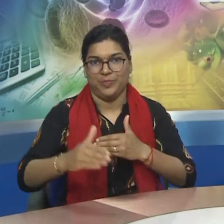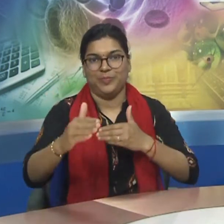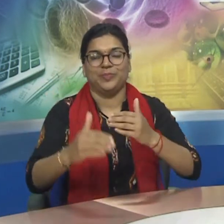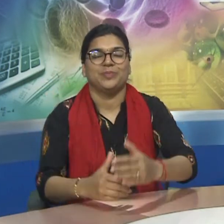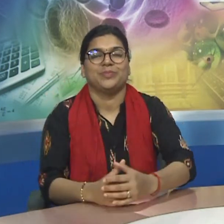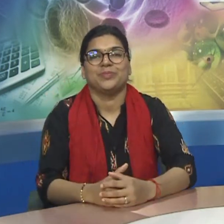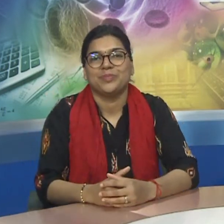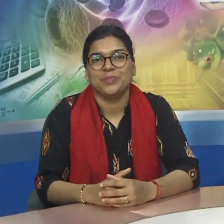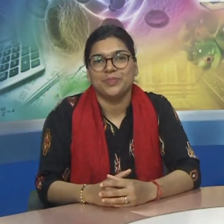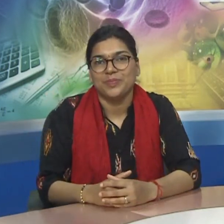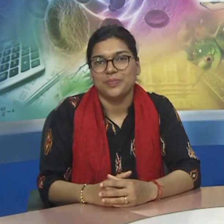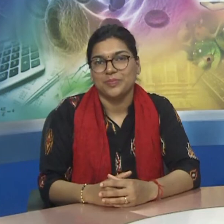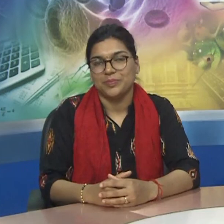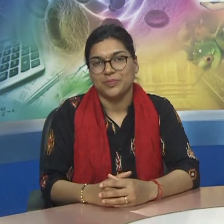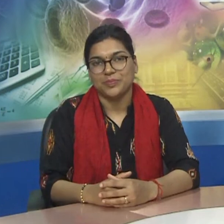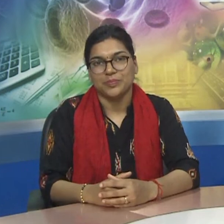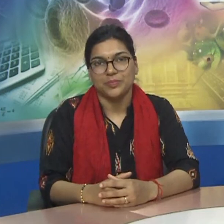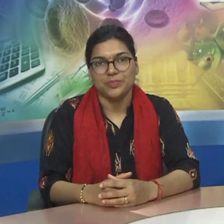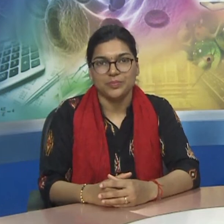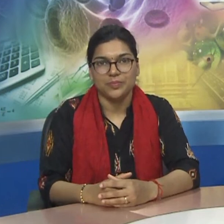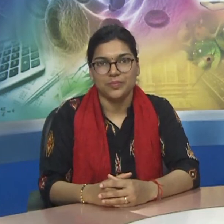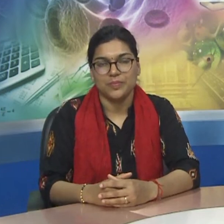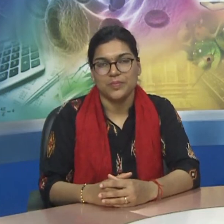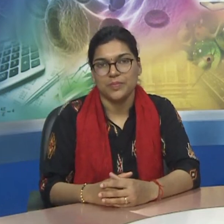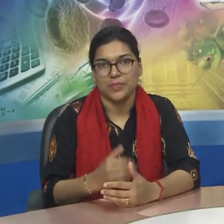I hope you understand. Let's get started.